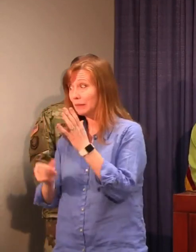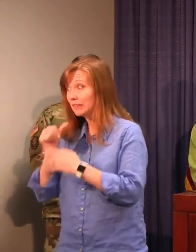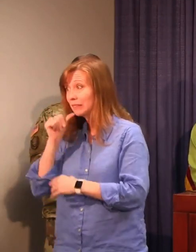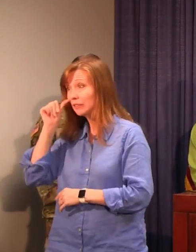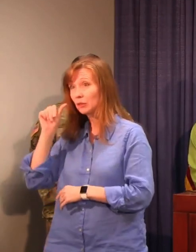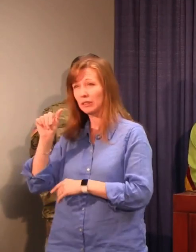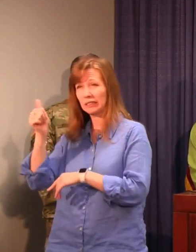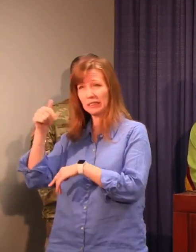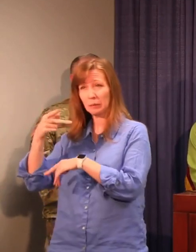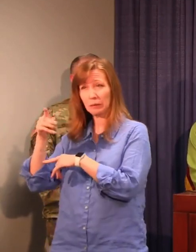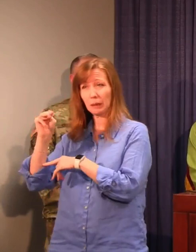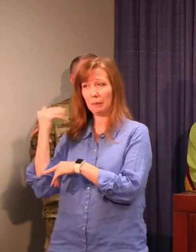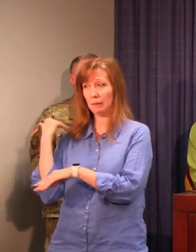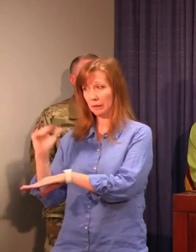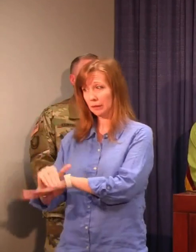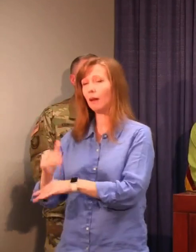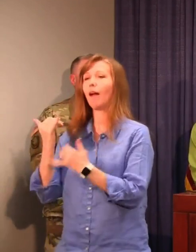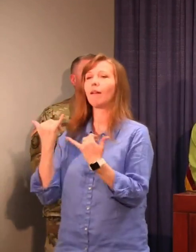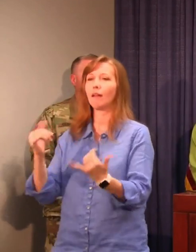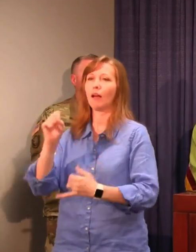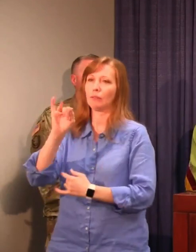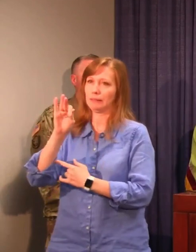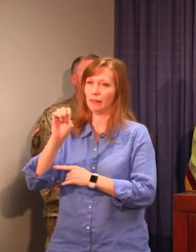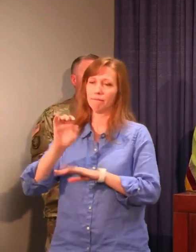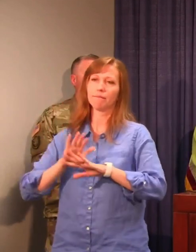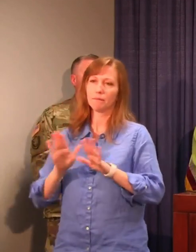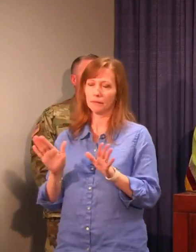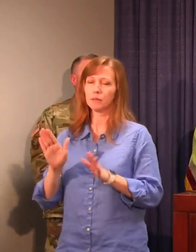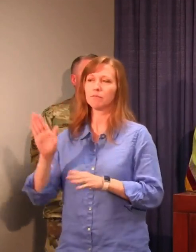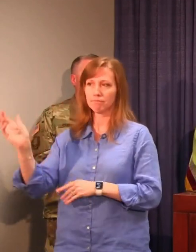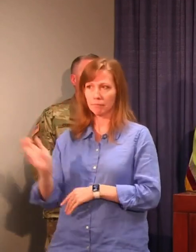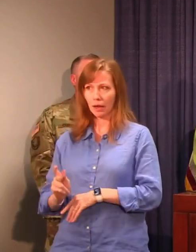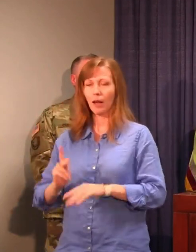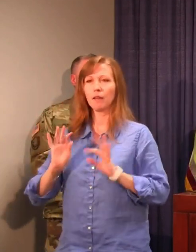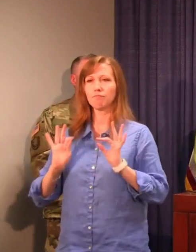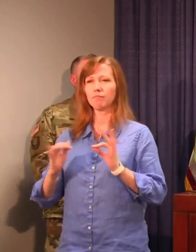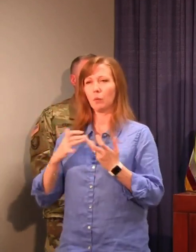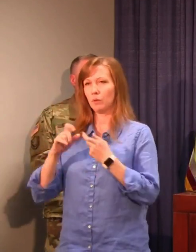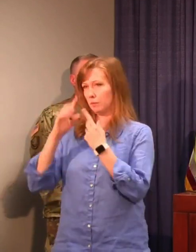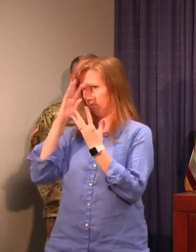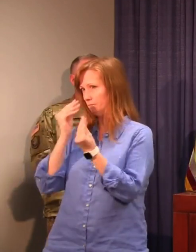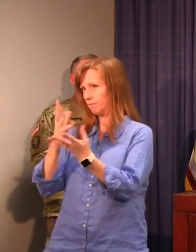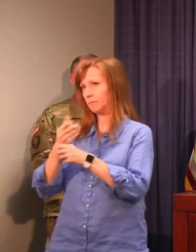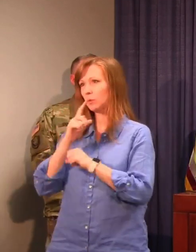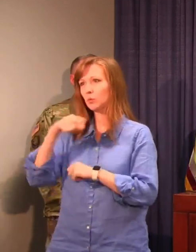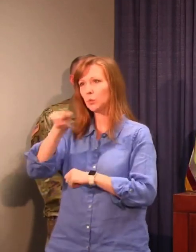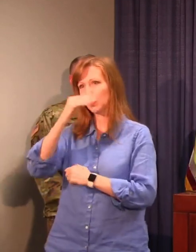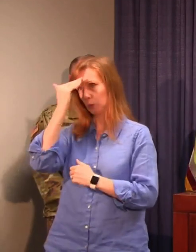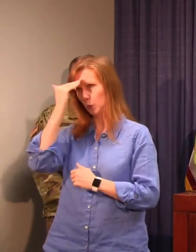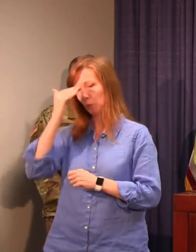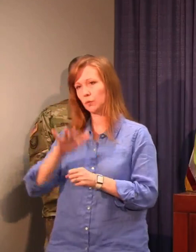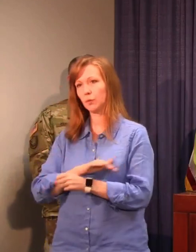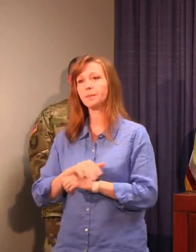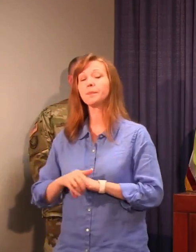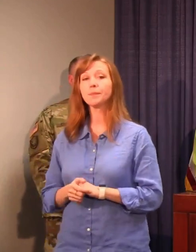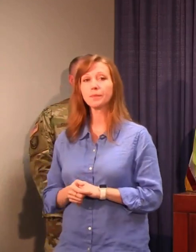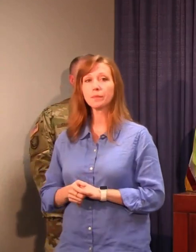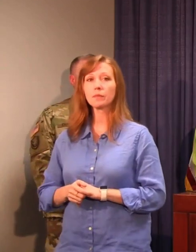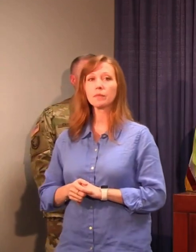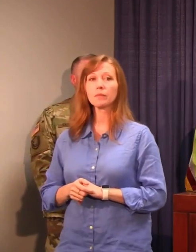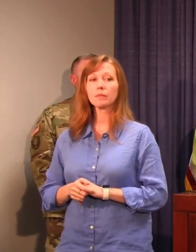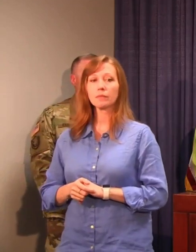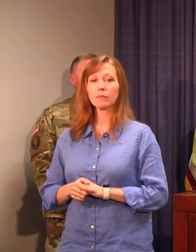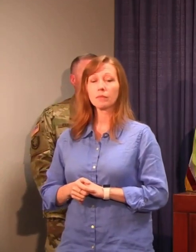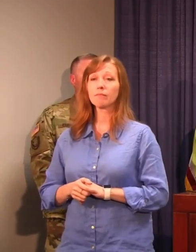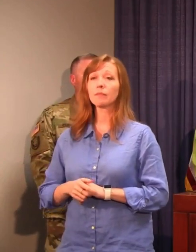are safe. So in case you all had that information, wanted to make sure you had the update. The bad news is